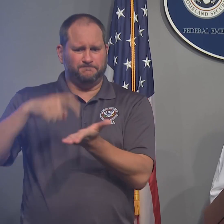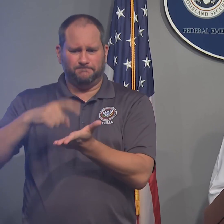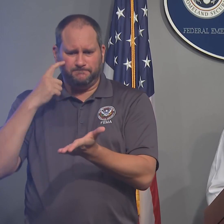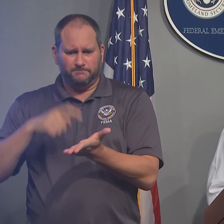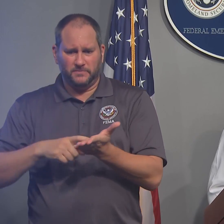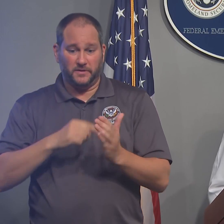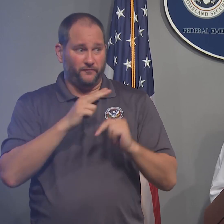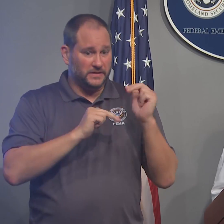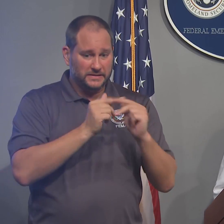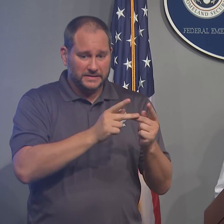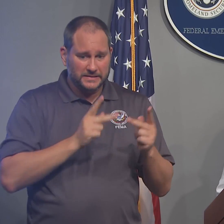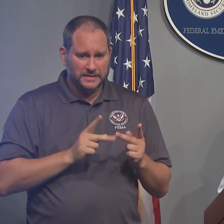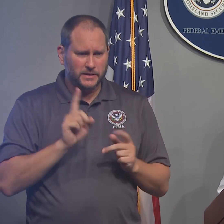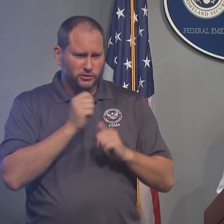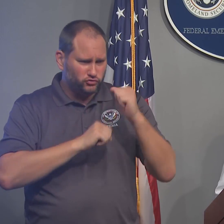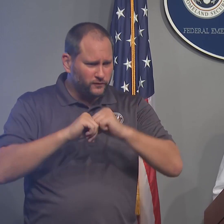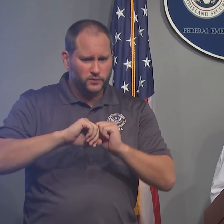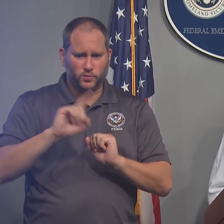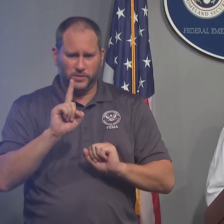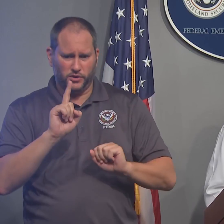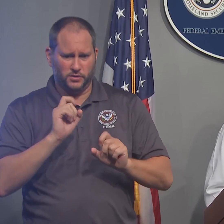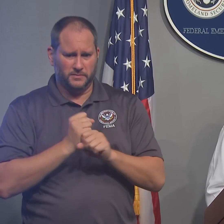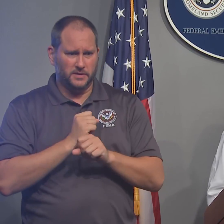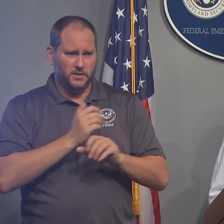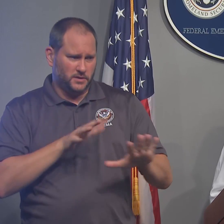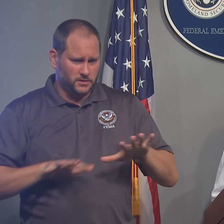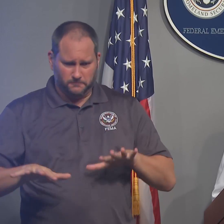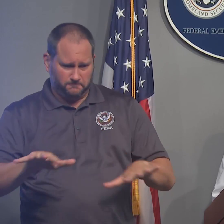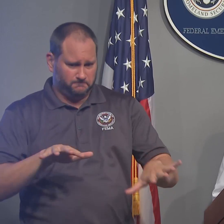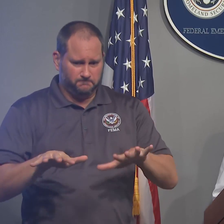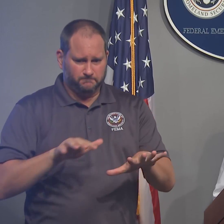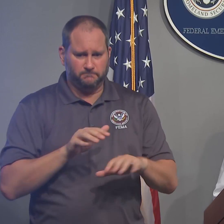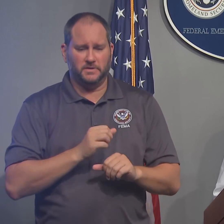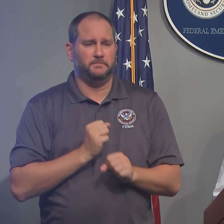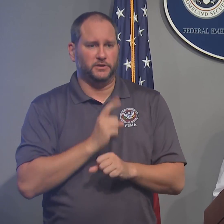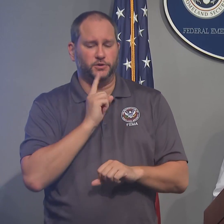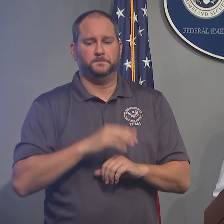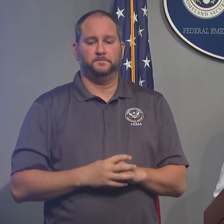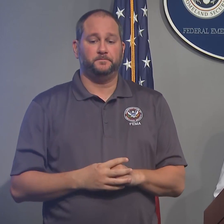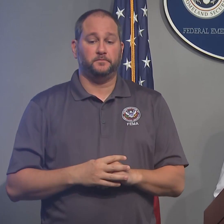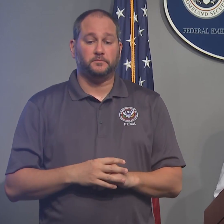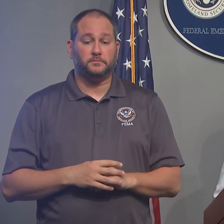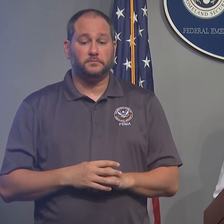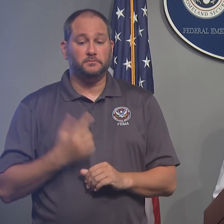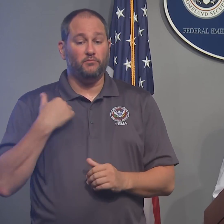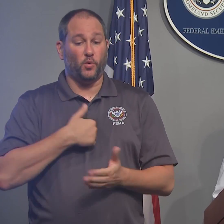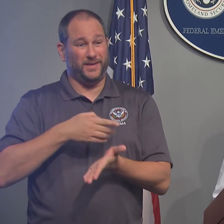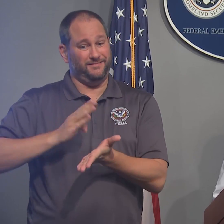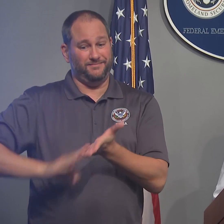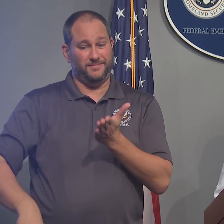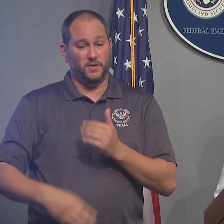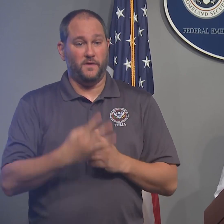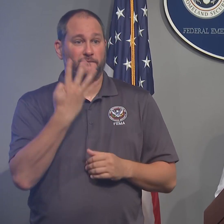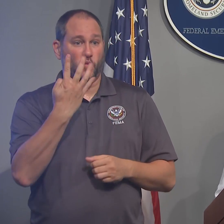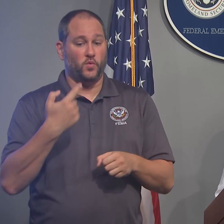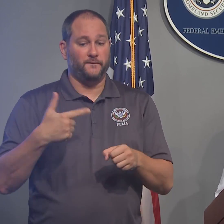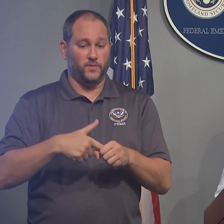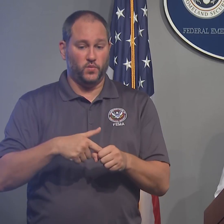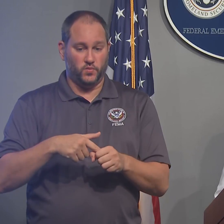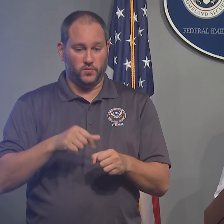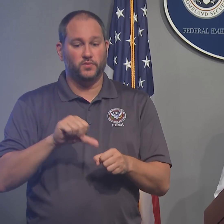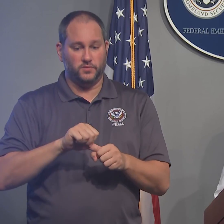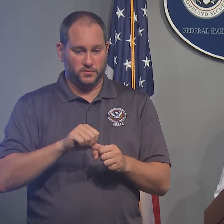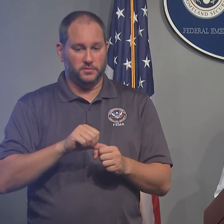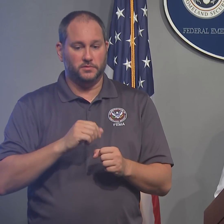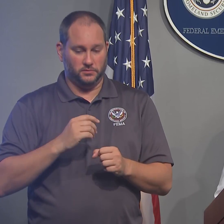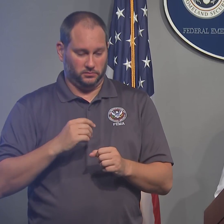storm. EPA has issued 4 fuel waivers in North Carolina, South Carolina, Georgia, and Virginia. The purpose